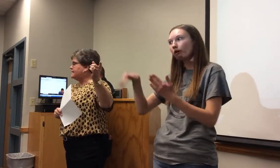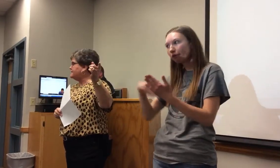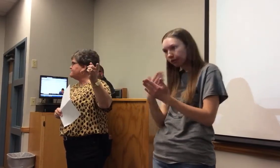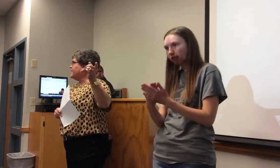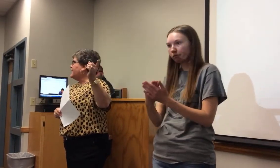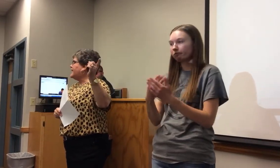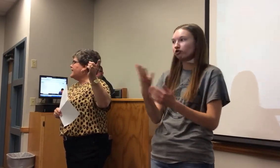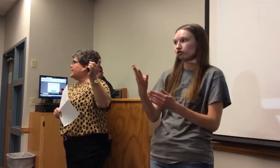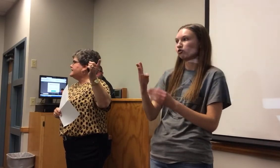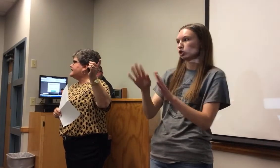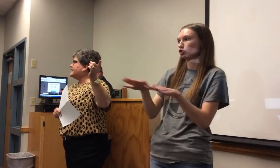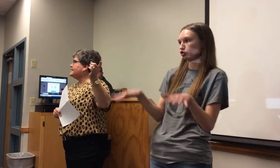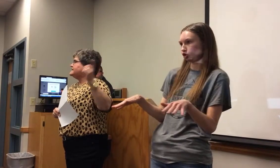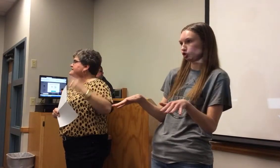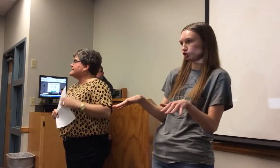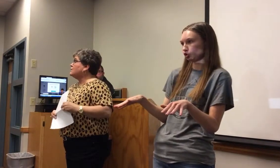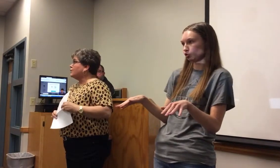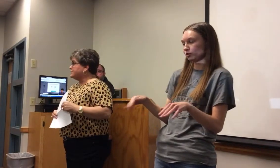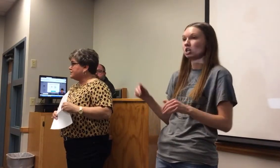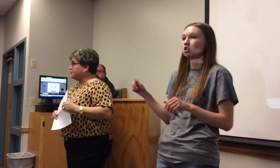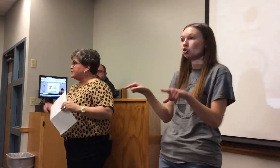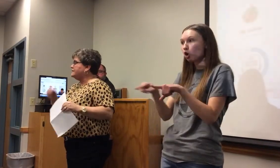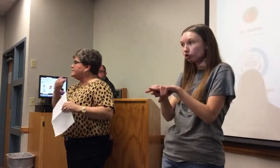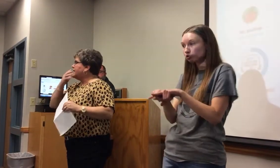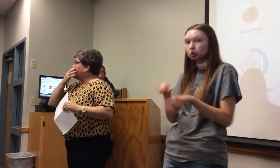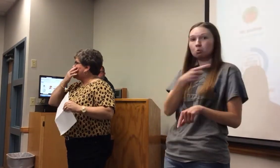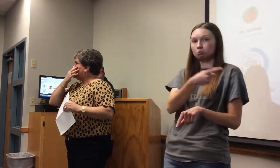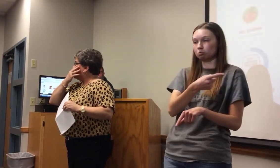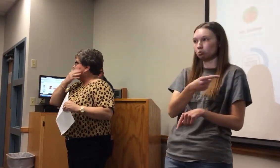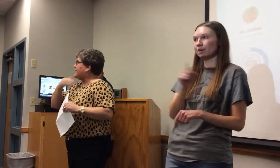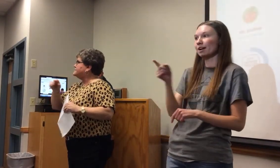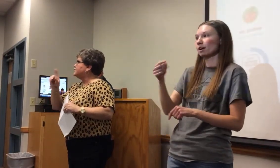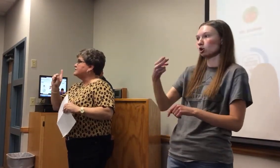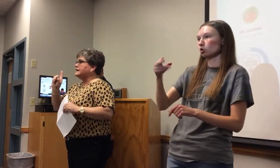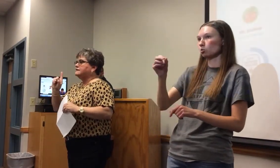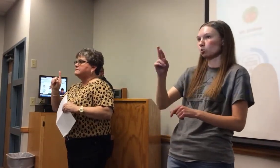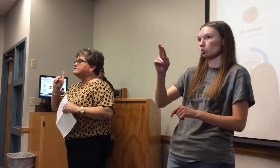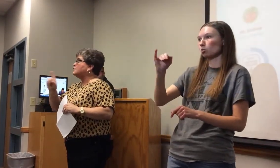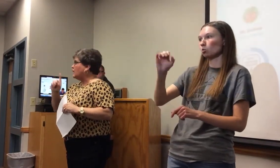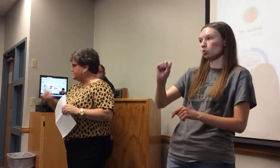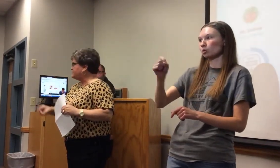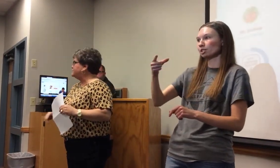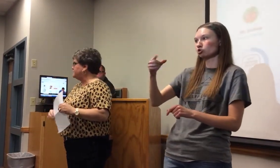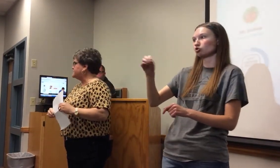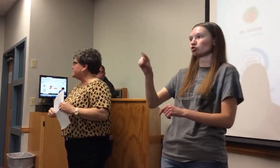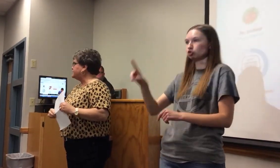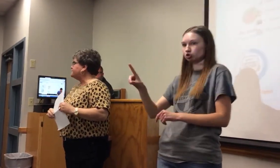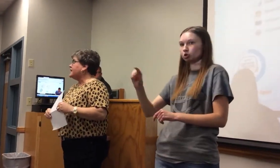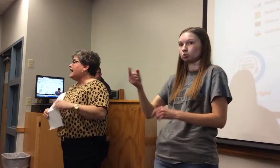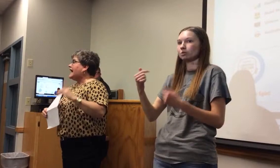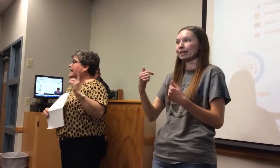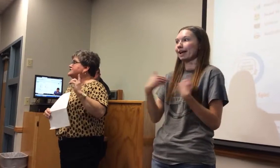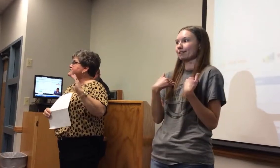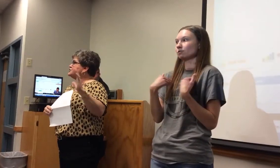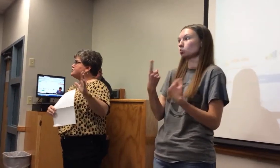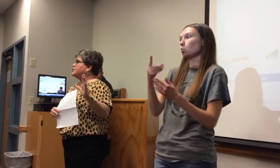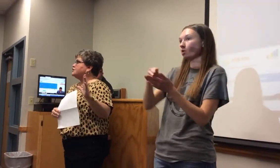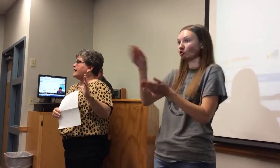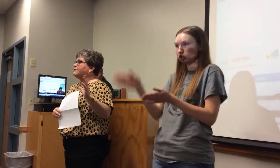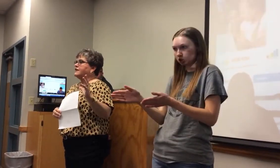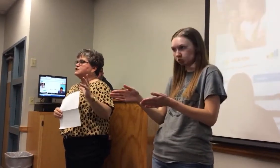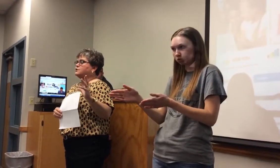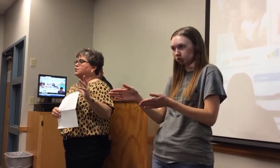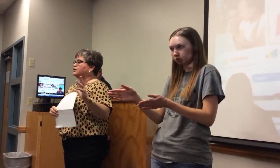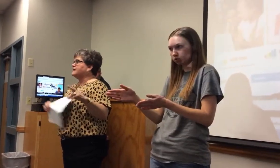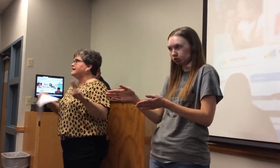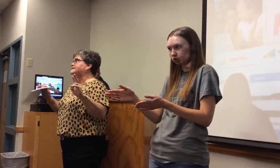Laredo with me, and he is at Horace Good, and he has only the 1 student this year. And just to show you